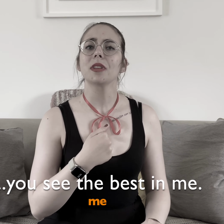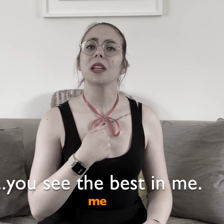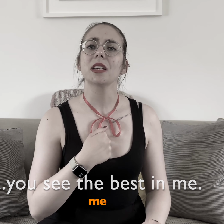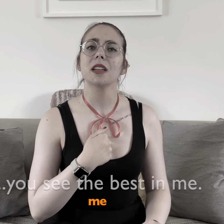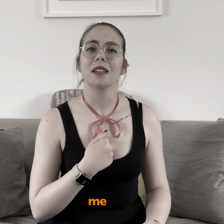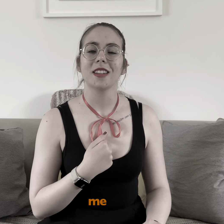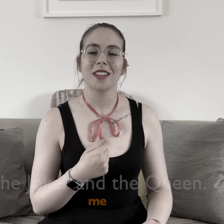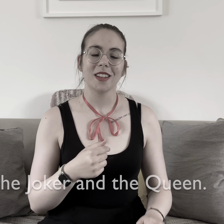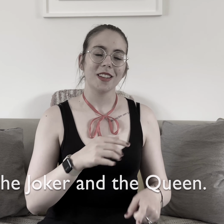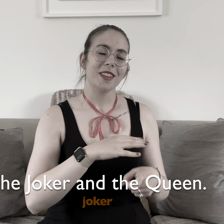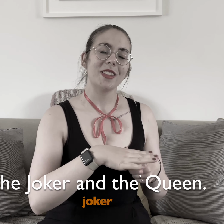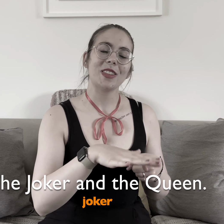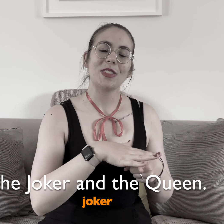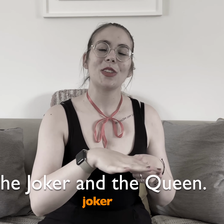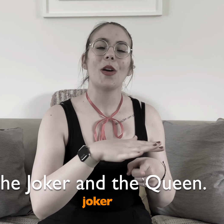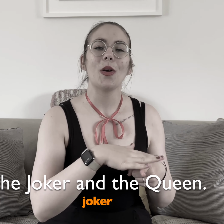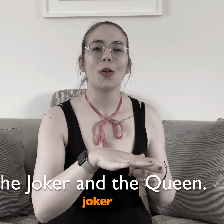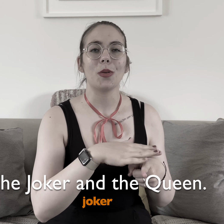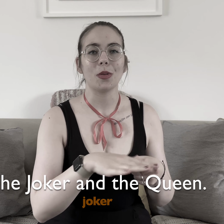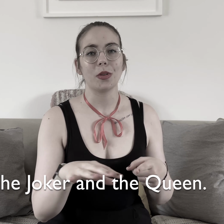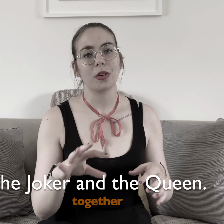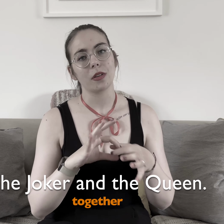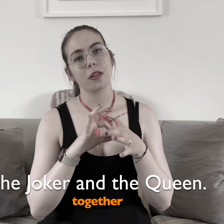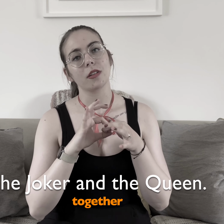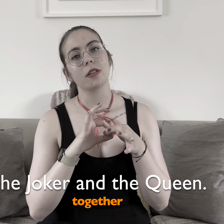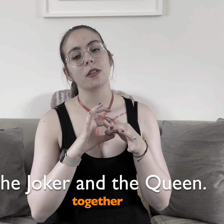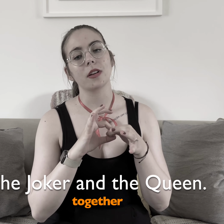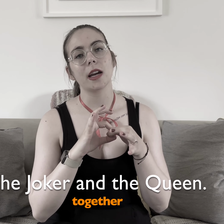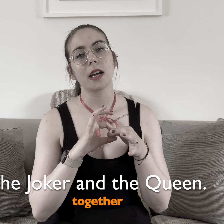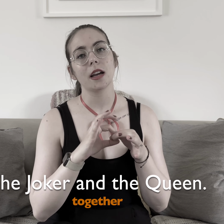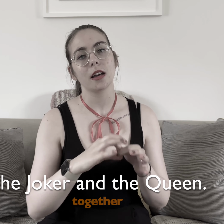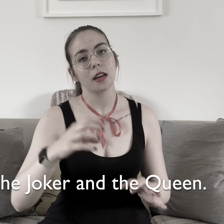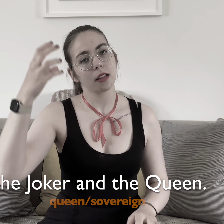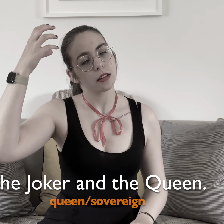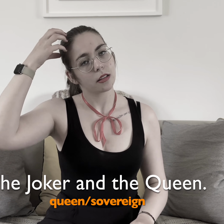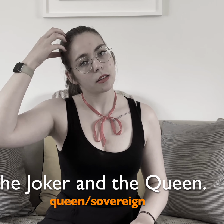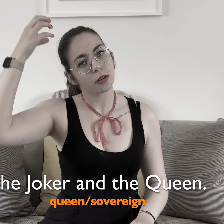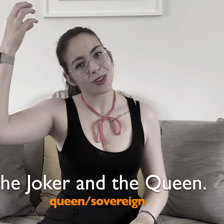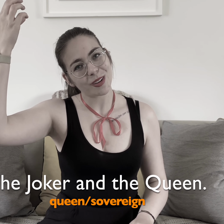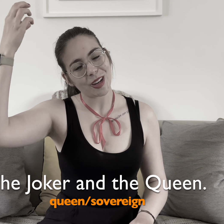me The joker and the queen